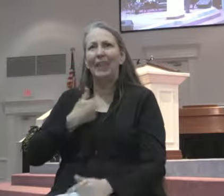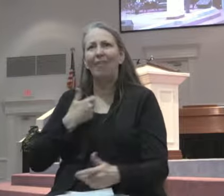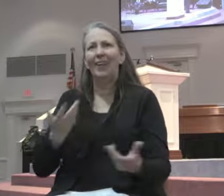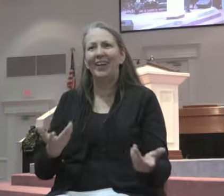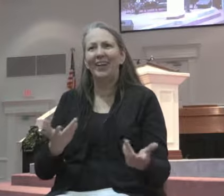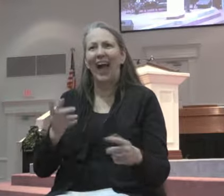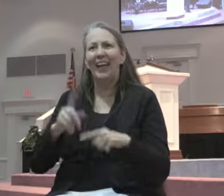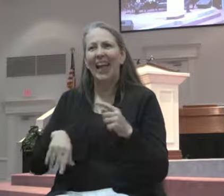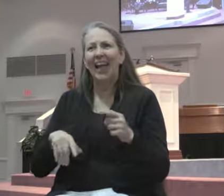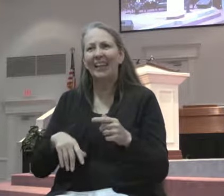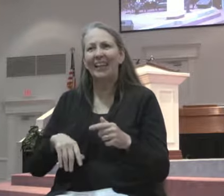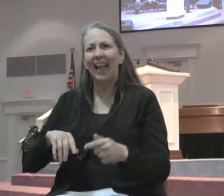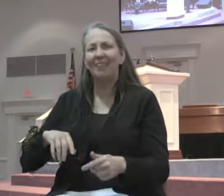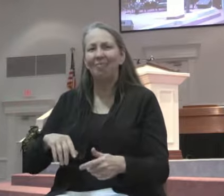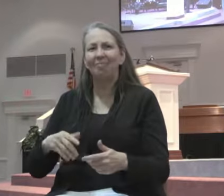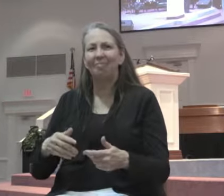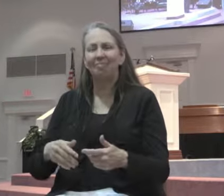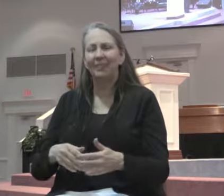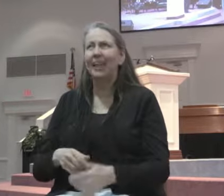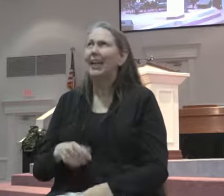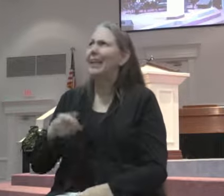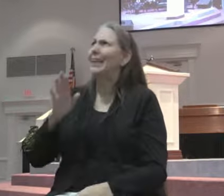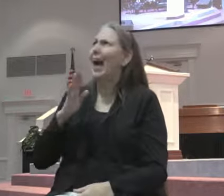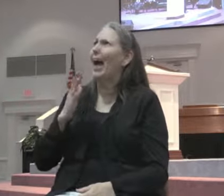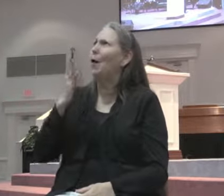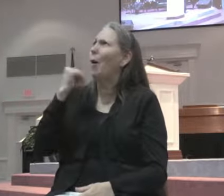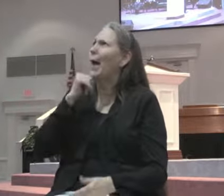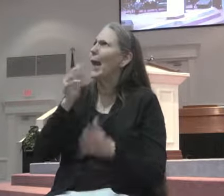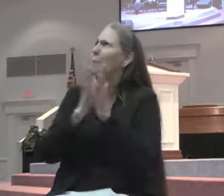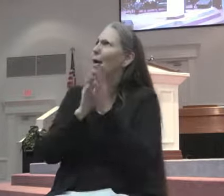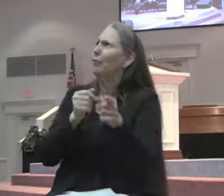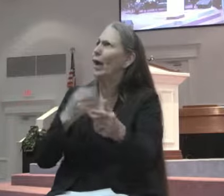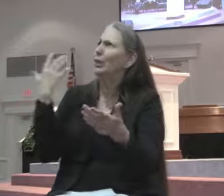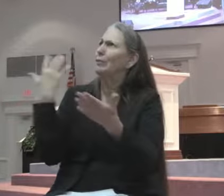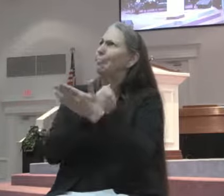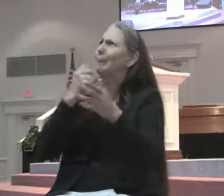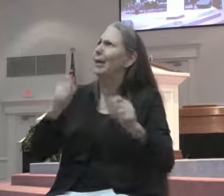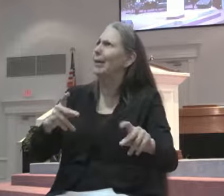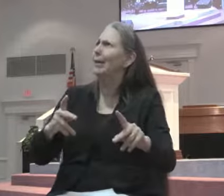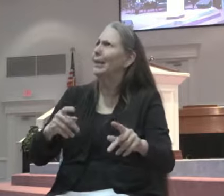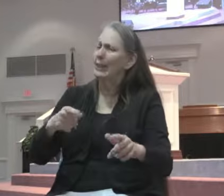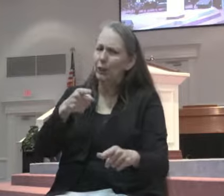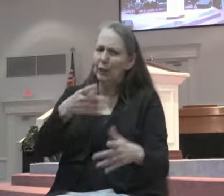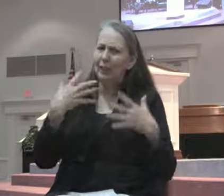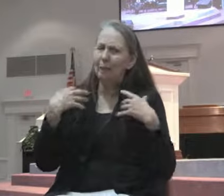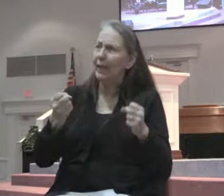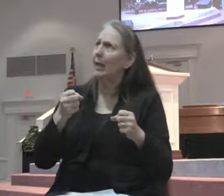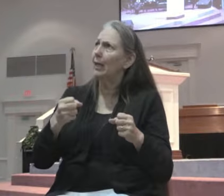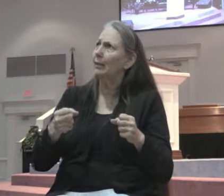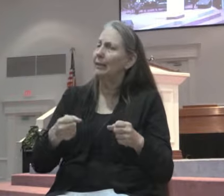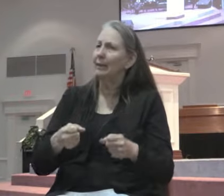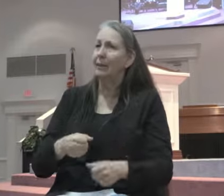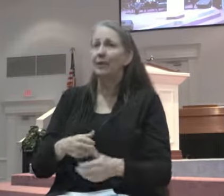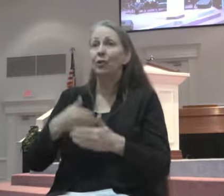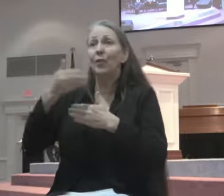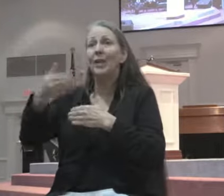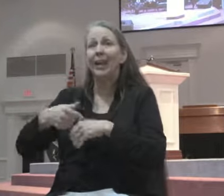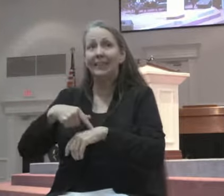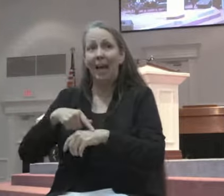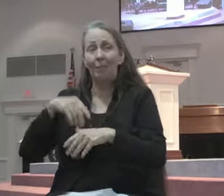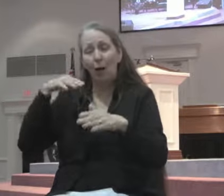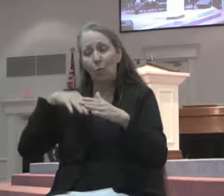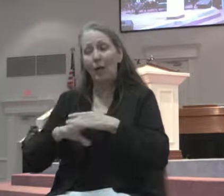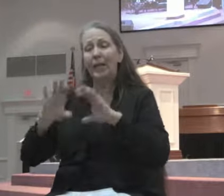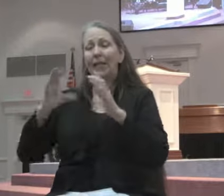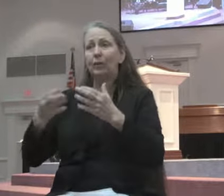do it now like I used to. I said, God, why didn't I pray for that woman? She needed to be healed. And so the next time I